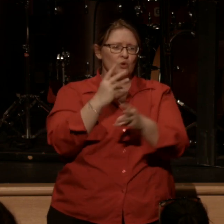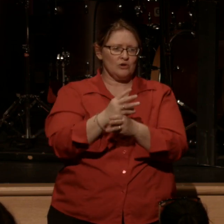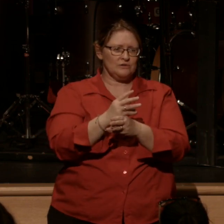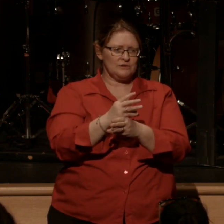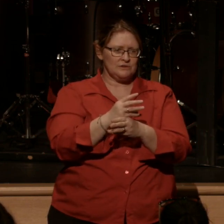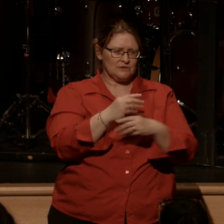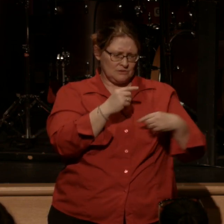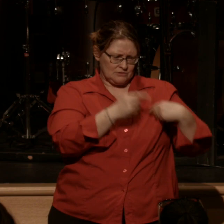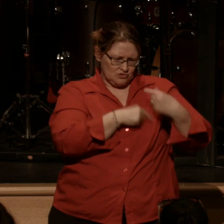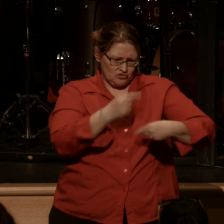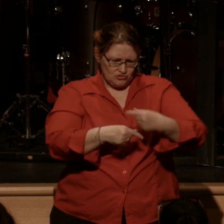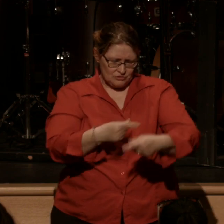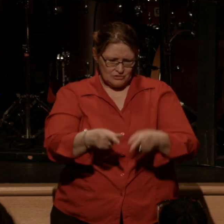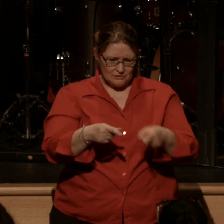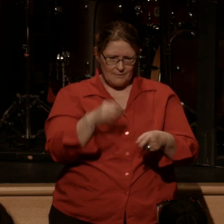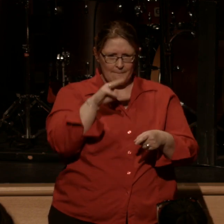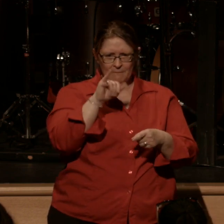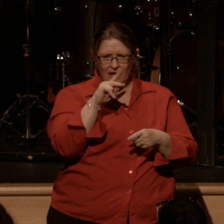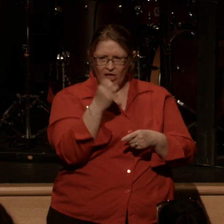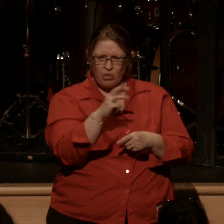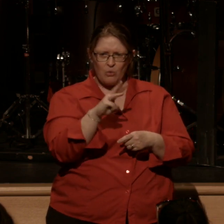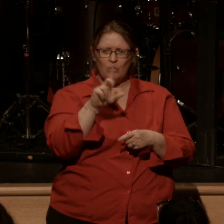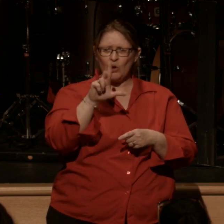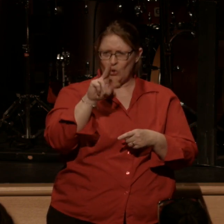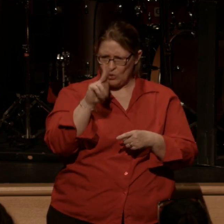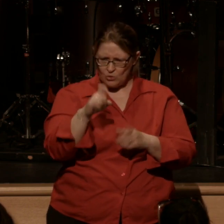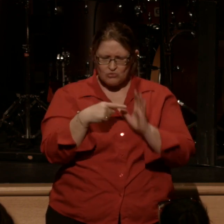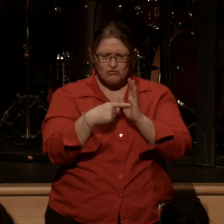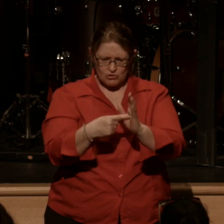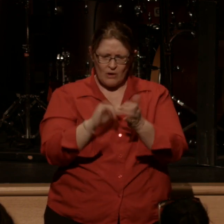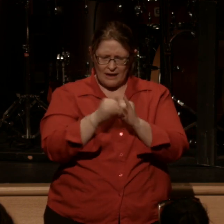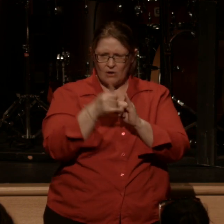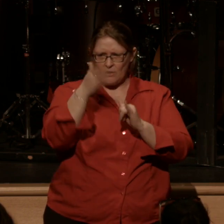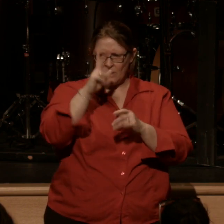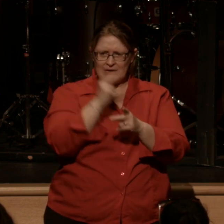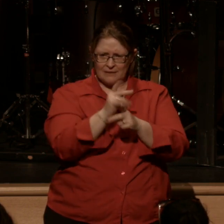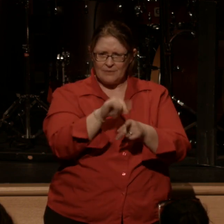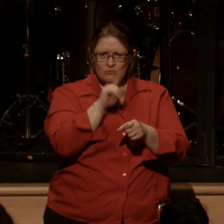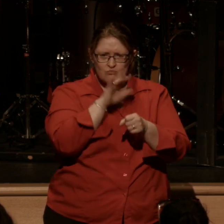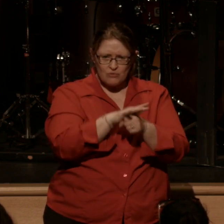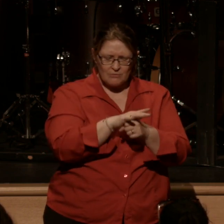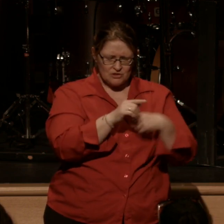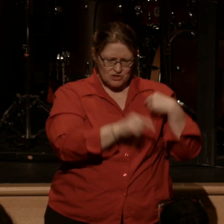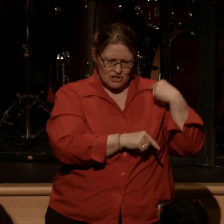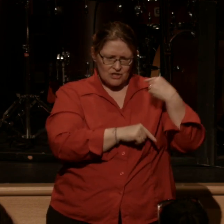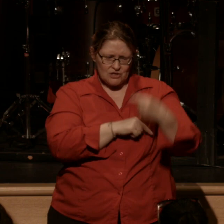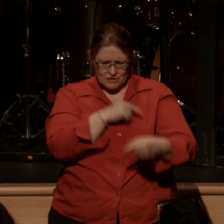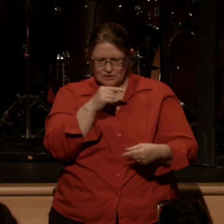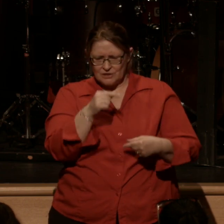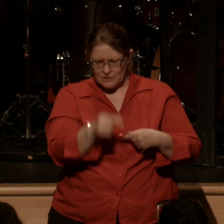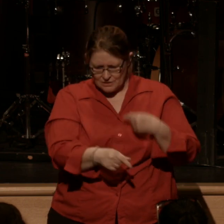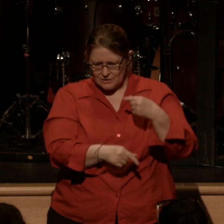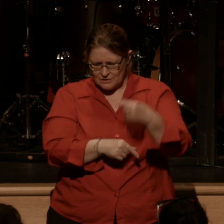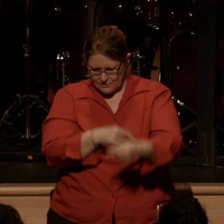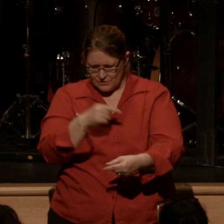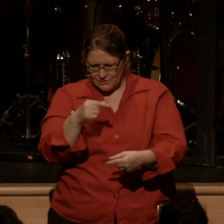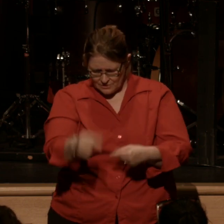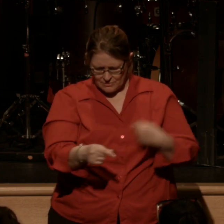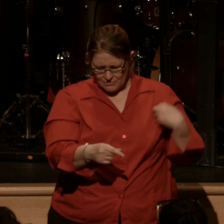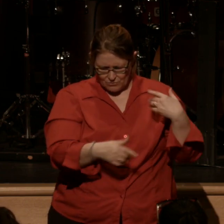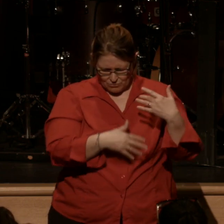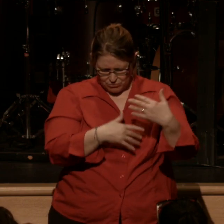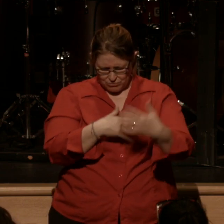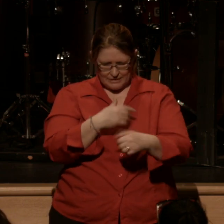Genealogies in Matthew and Luke, they show us how God kept that promise. Generation after generation after generation,